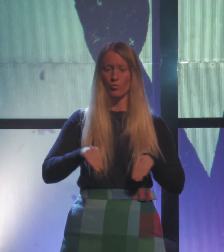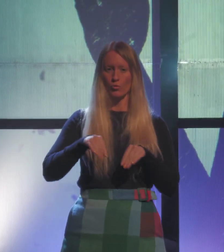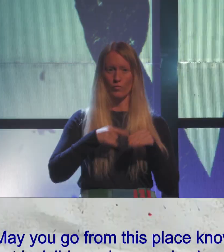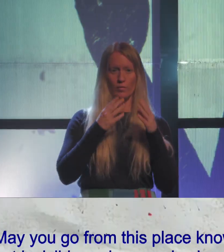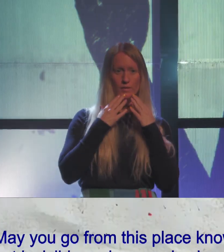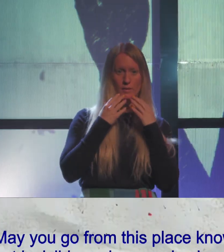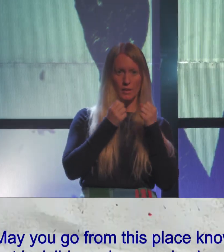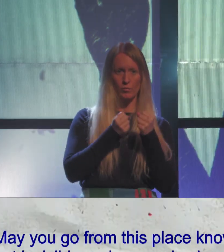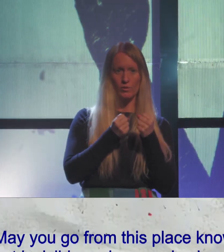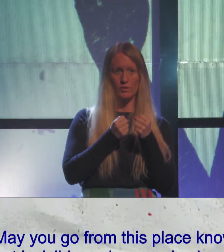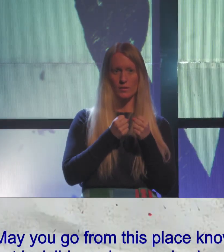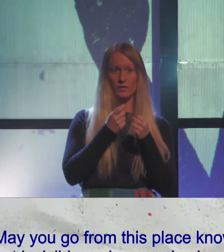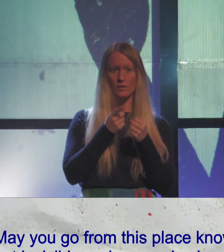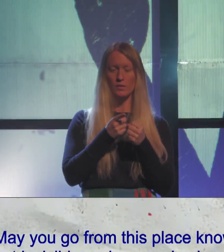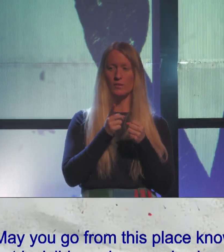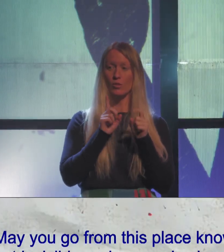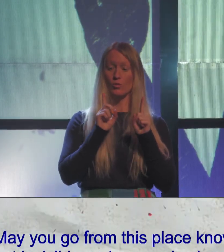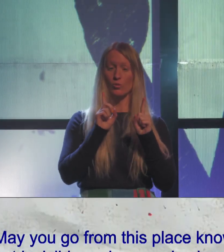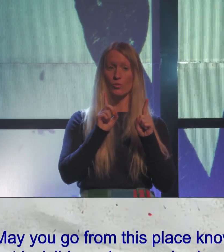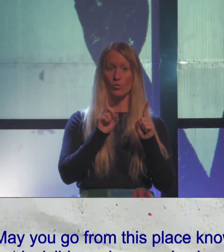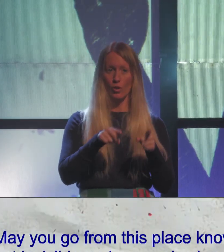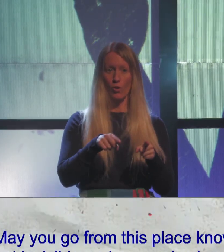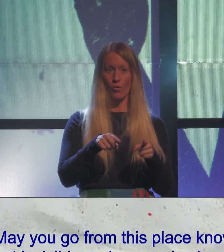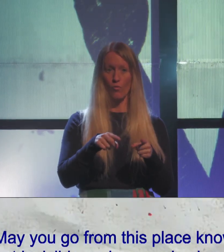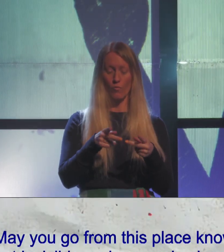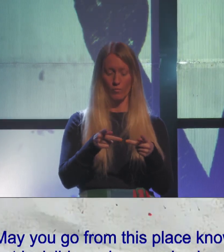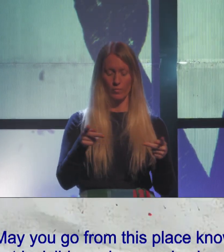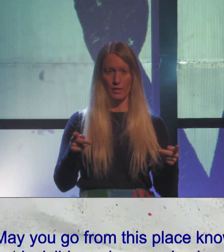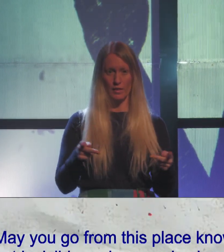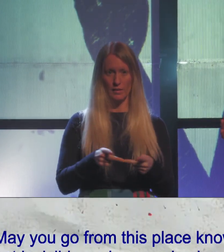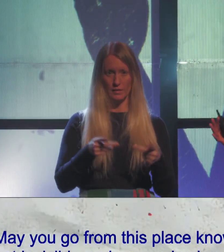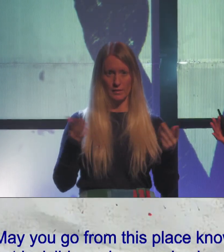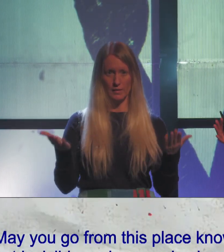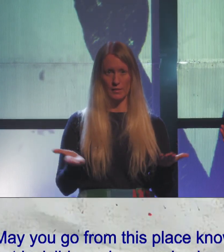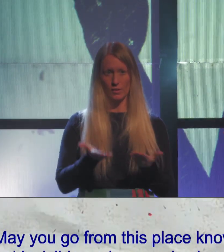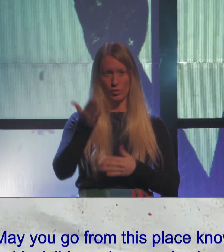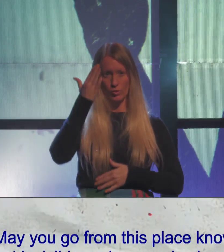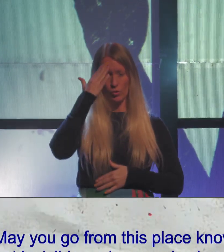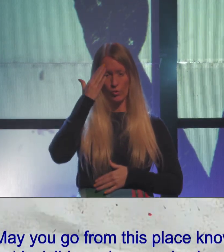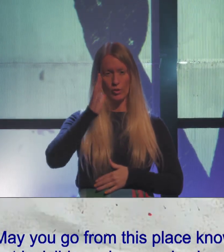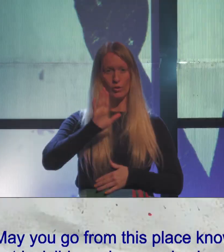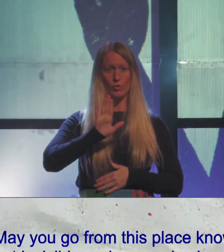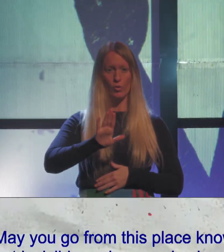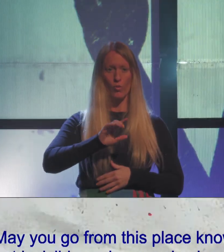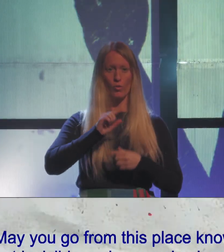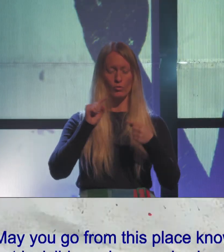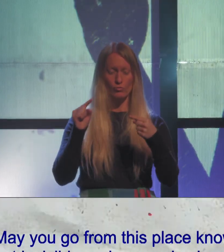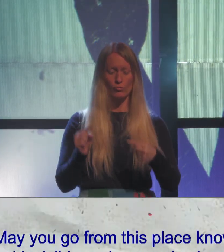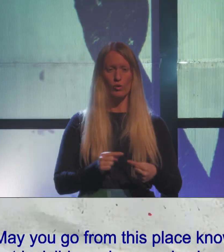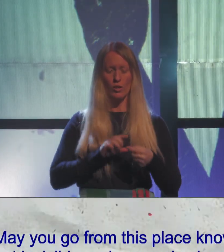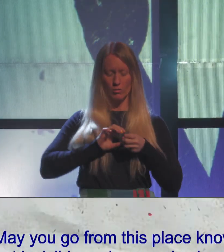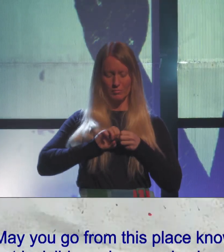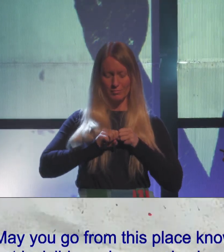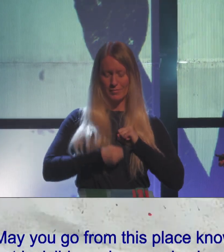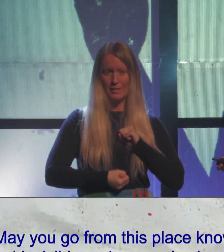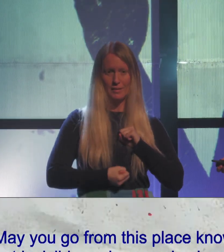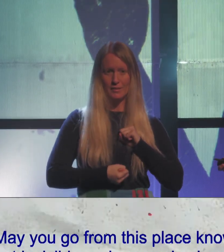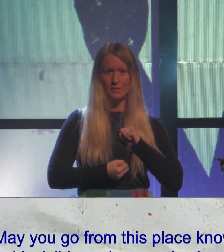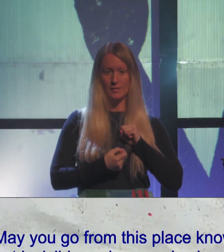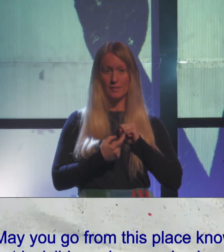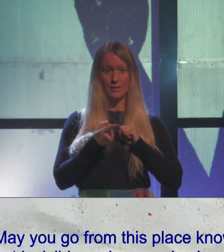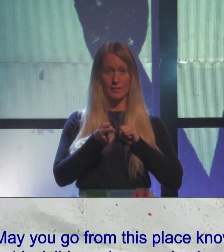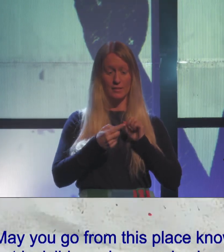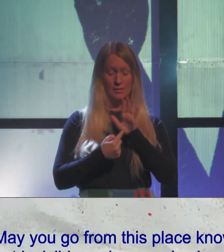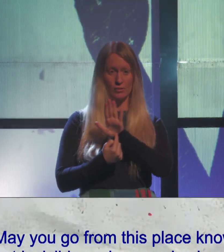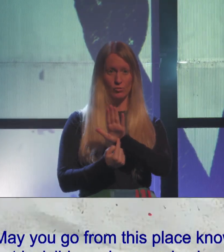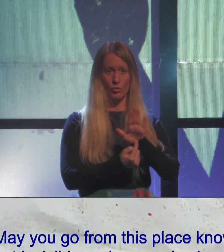space. May you go from this place knowing that your pain is not invisible and your voice